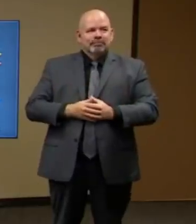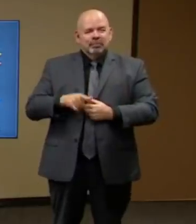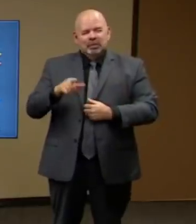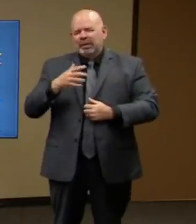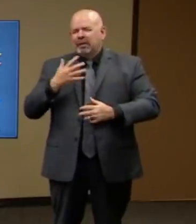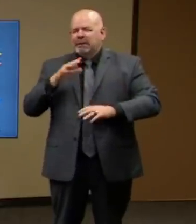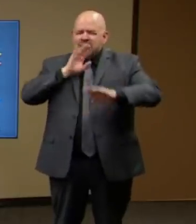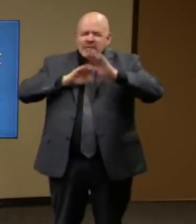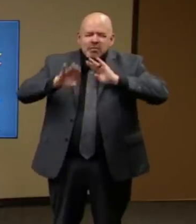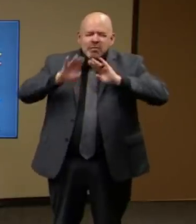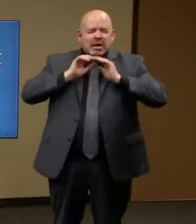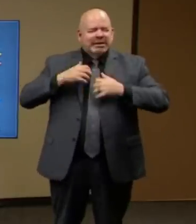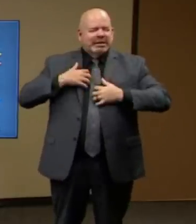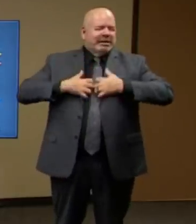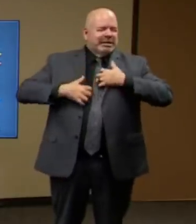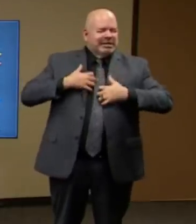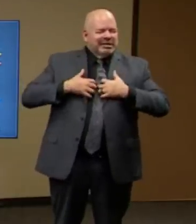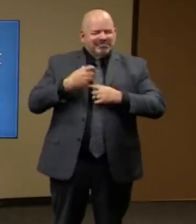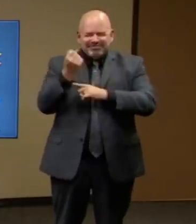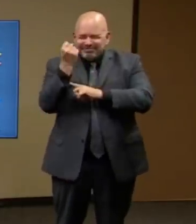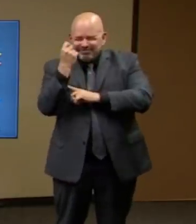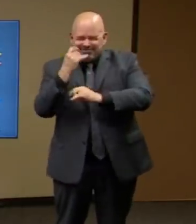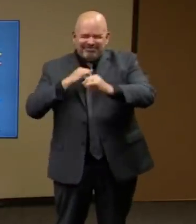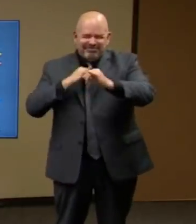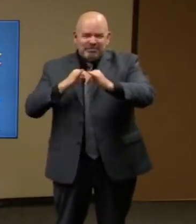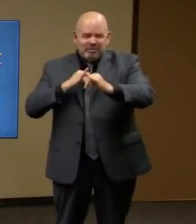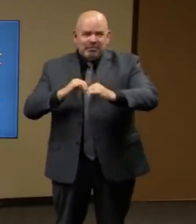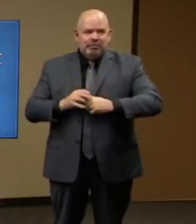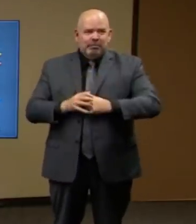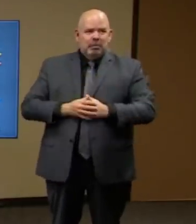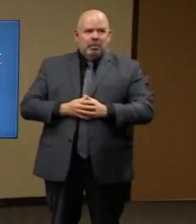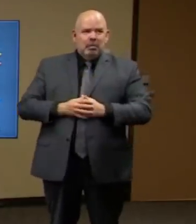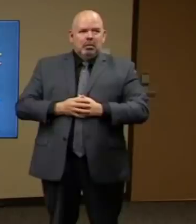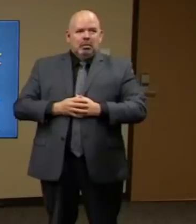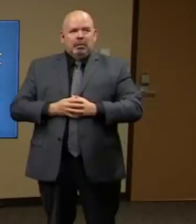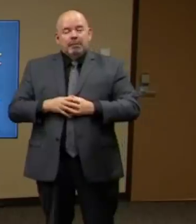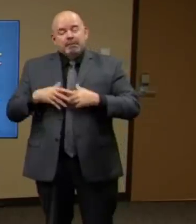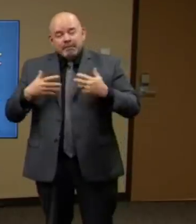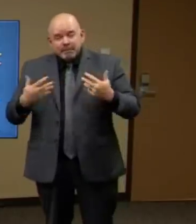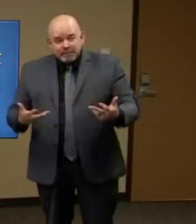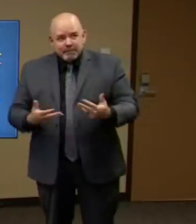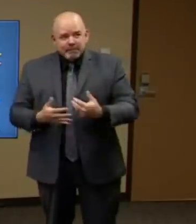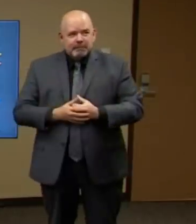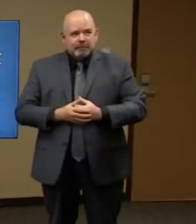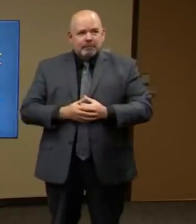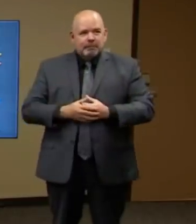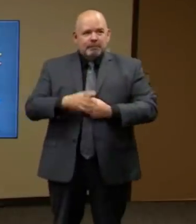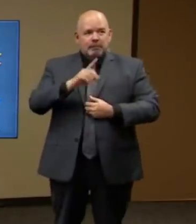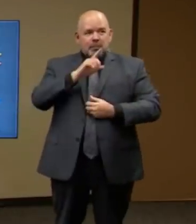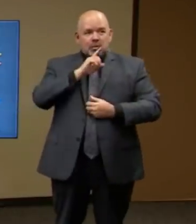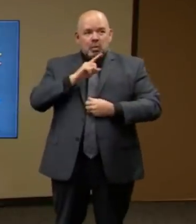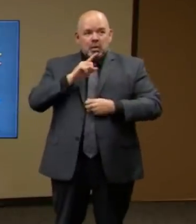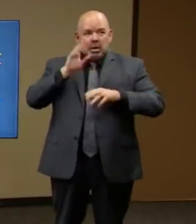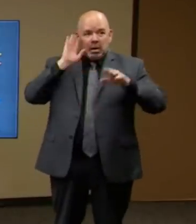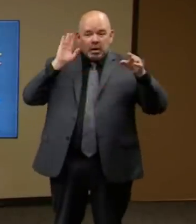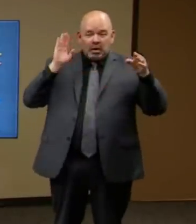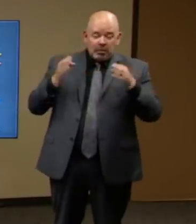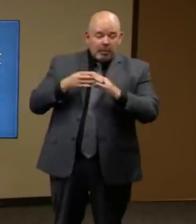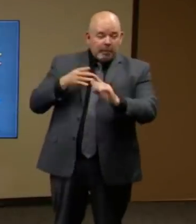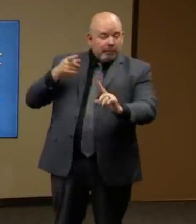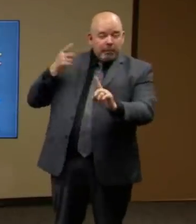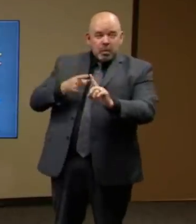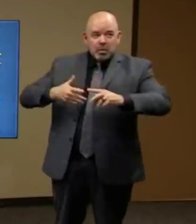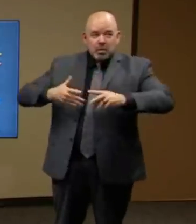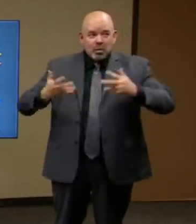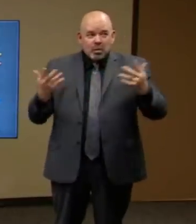But the important thing for us to focus on now is, frankly, is not how we got here at